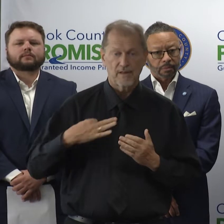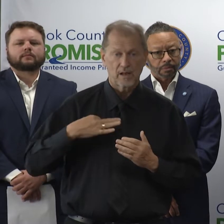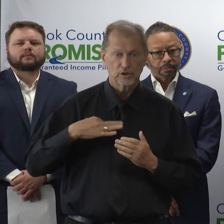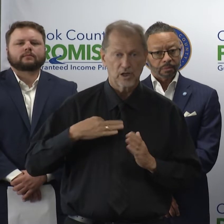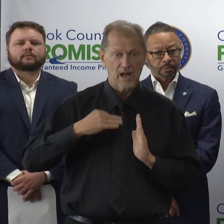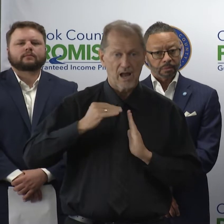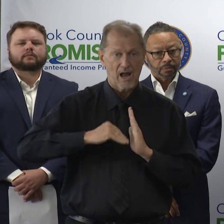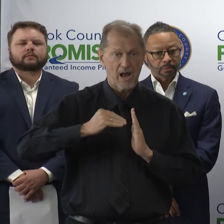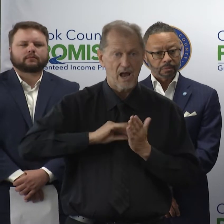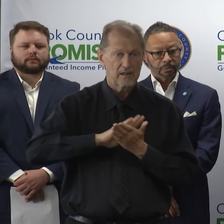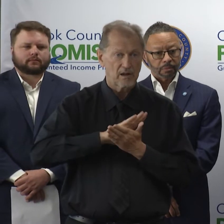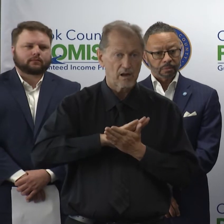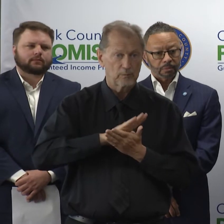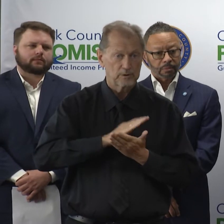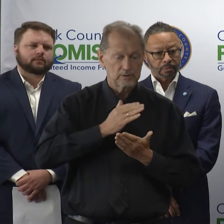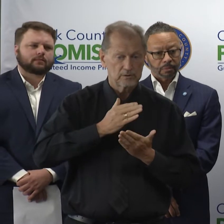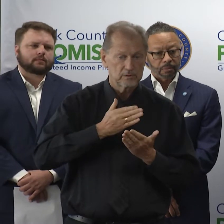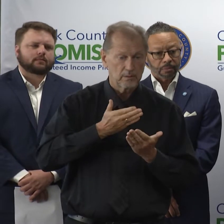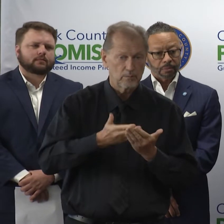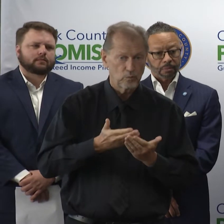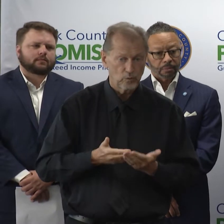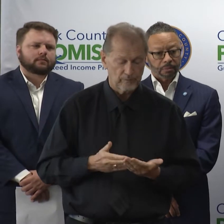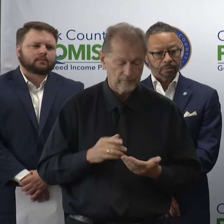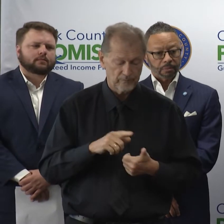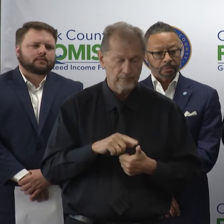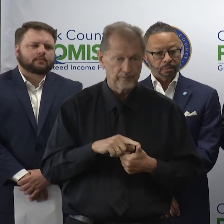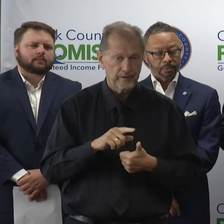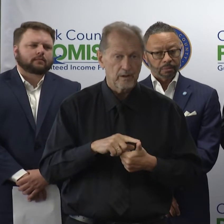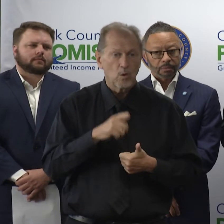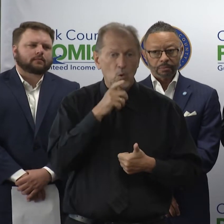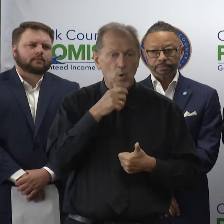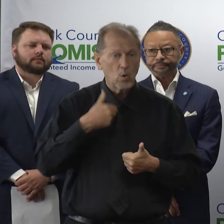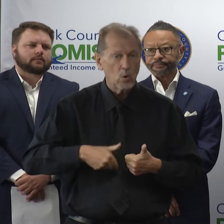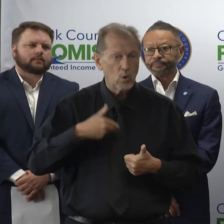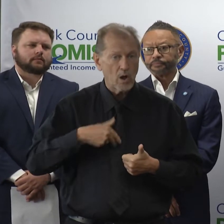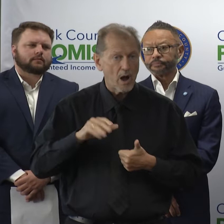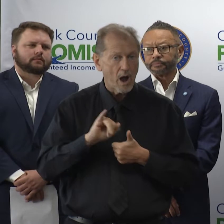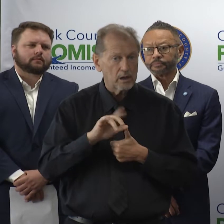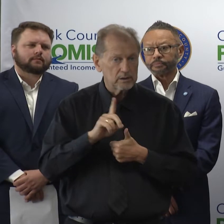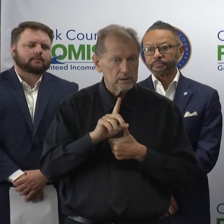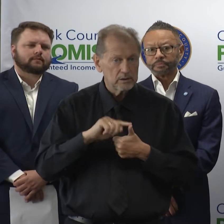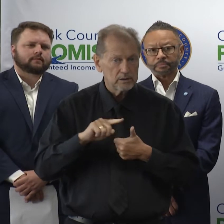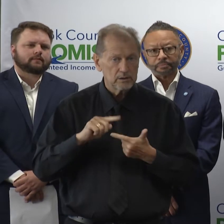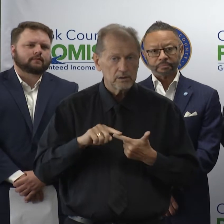will be required are proof of identity, residence, and income.